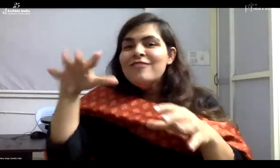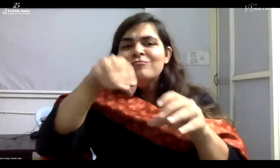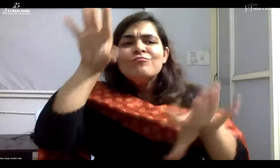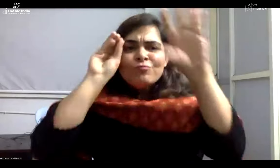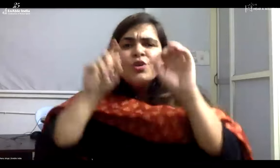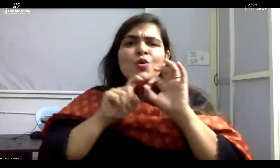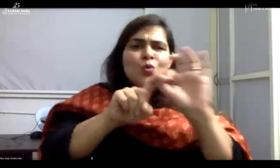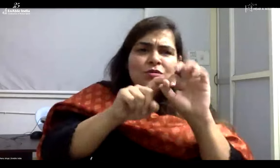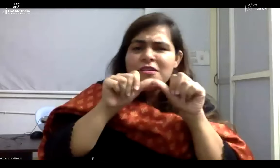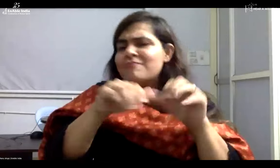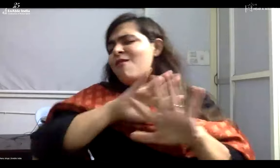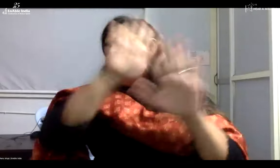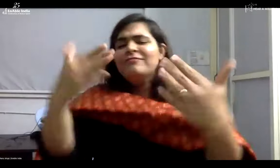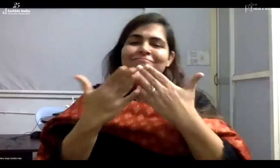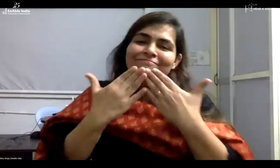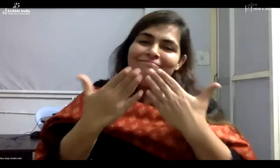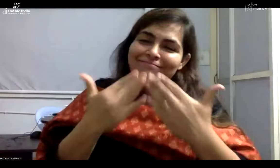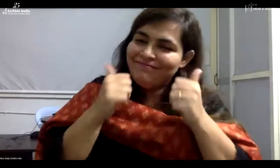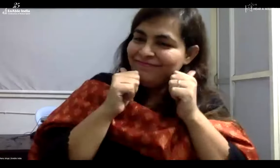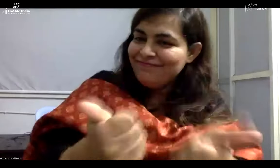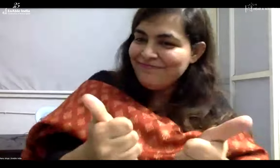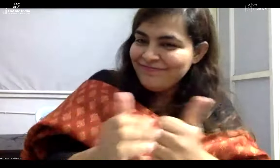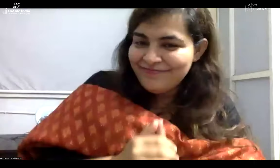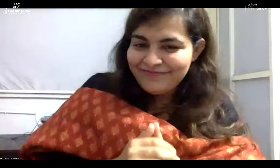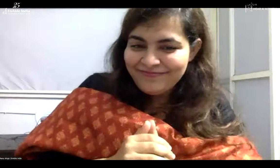you to like get rid of those negative thoughts?